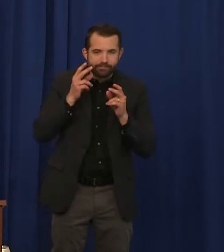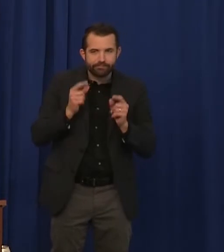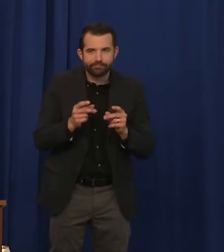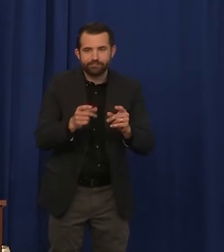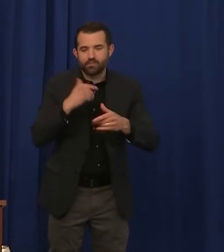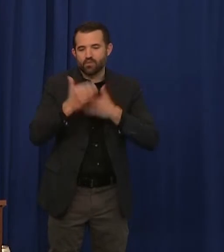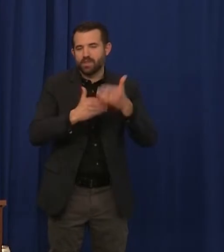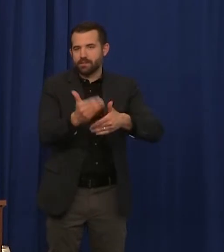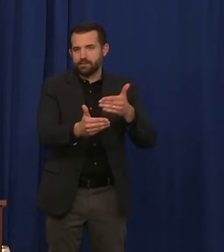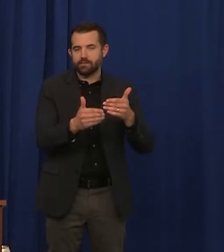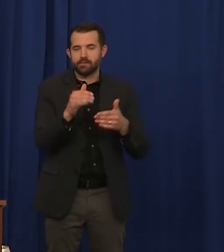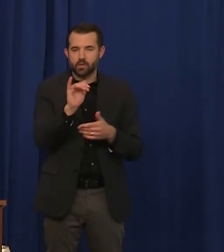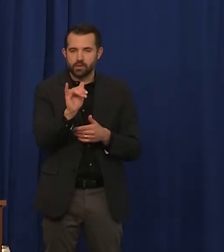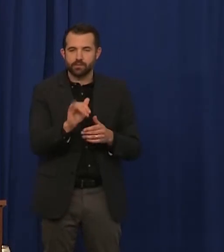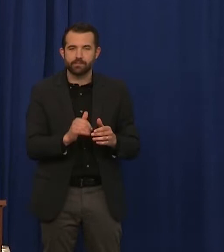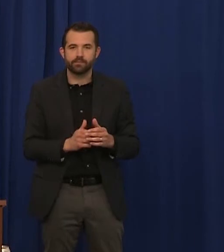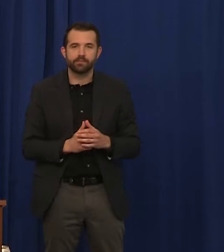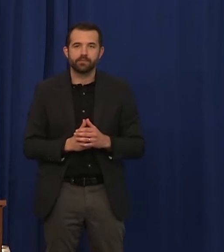categories, Jessica.